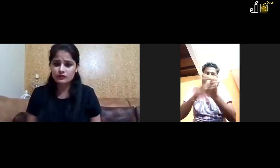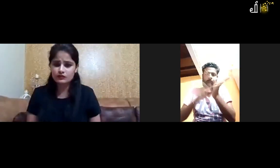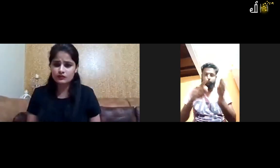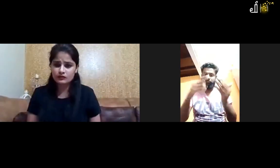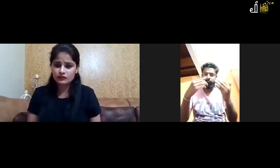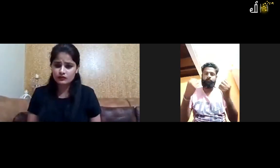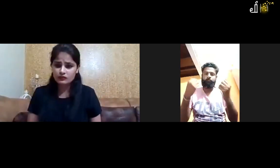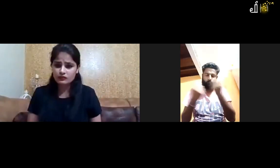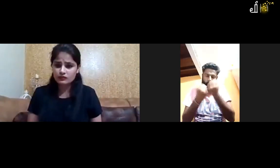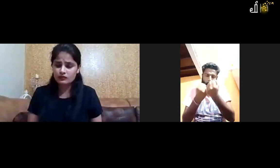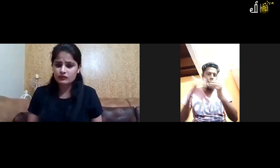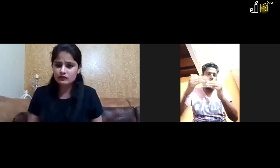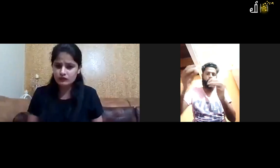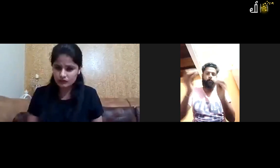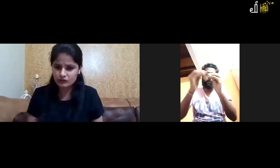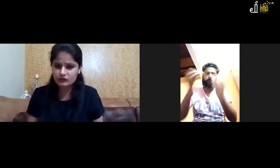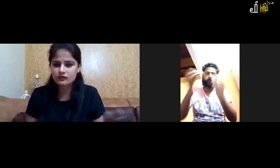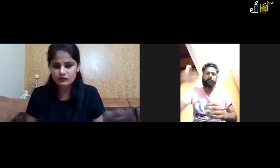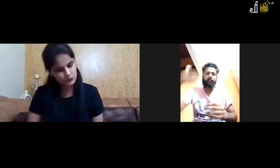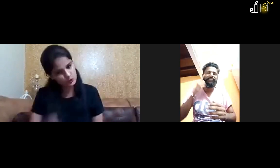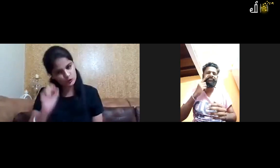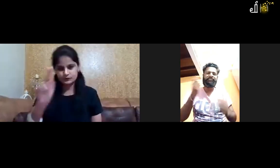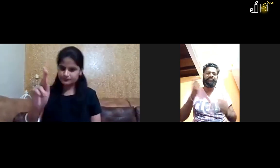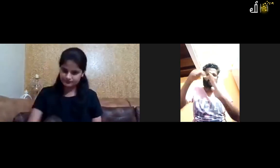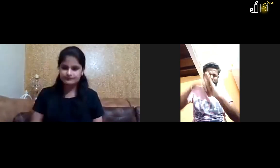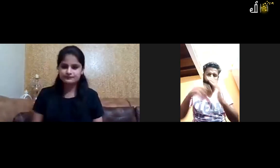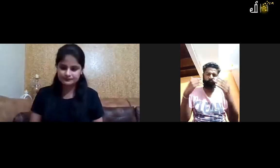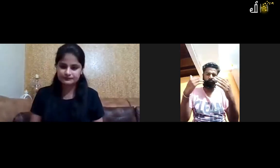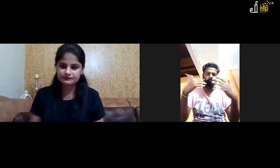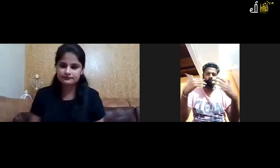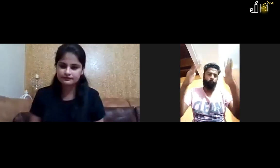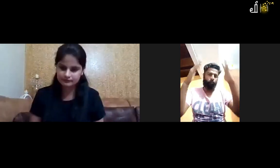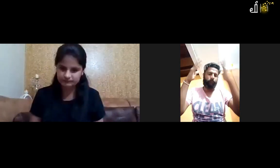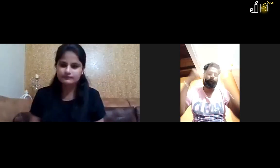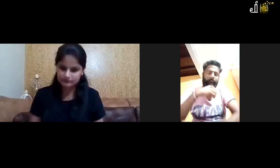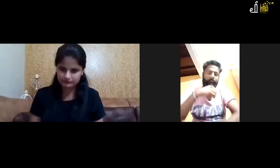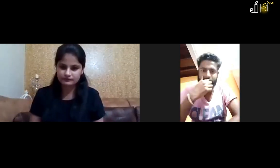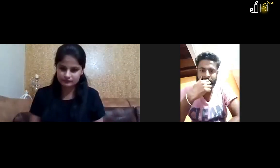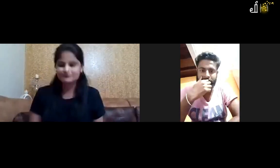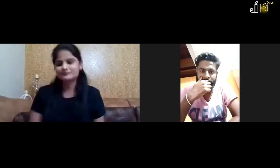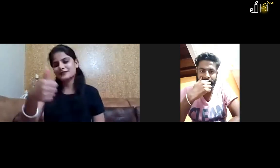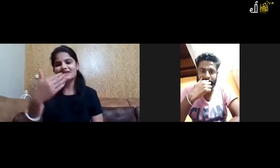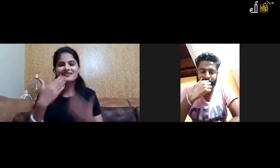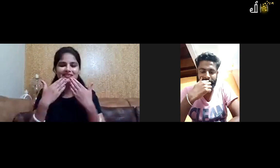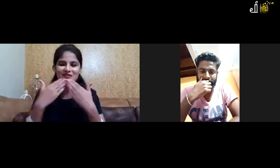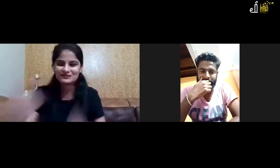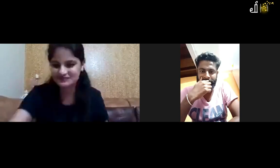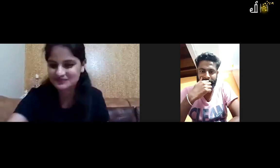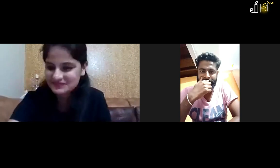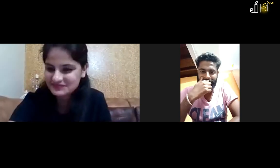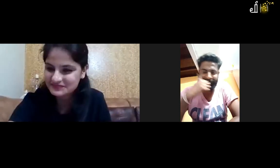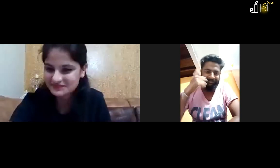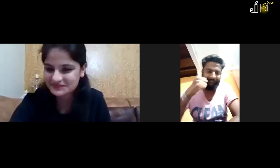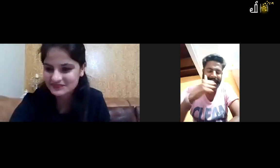Yeah, I would definitely want to support your more initiative so that we can learn in depth more about even